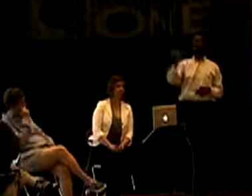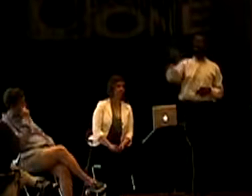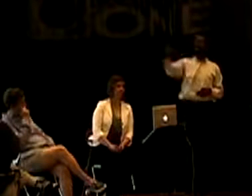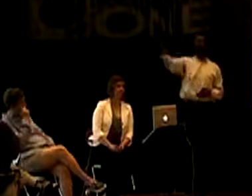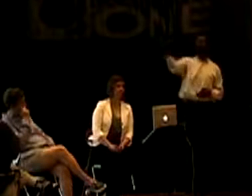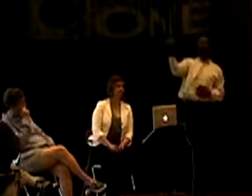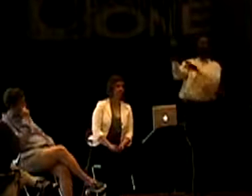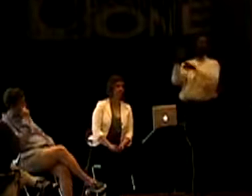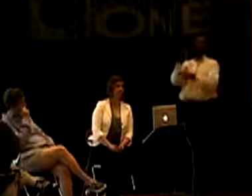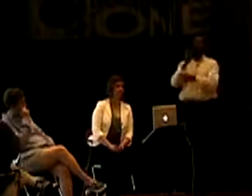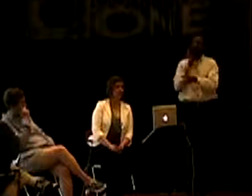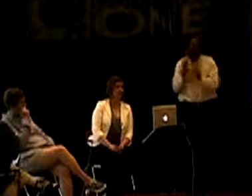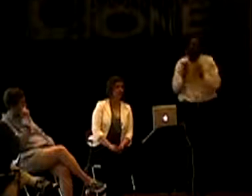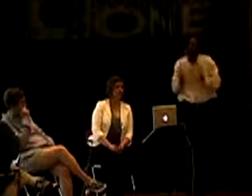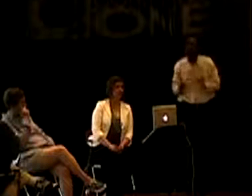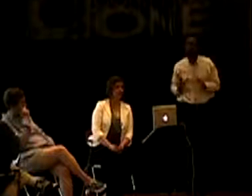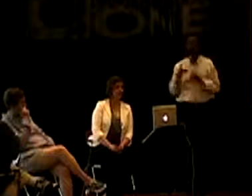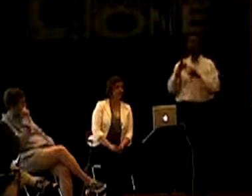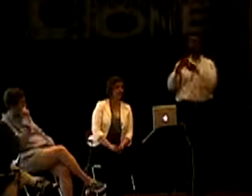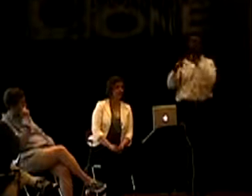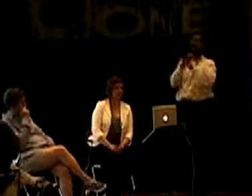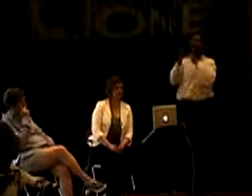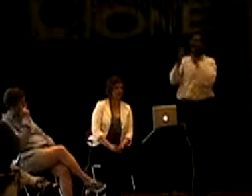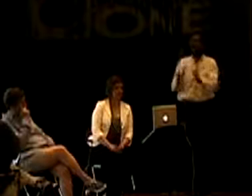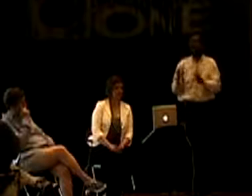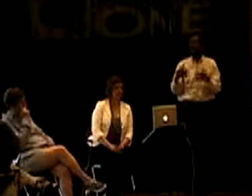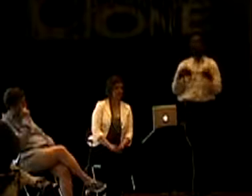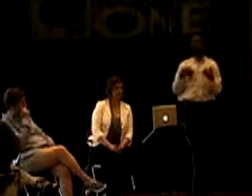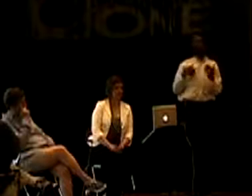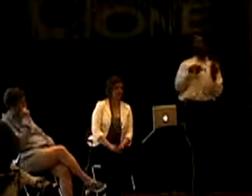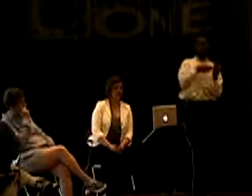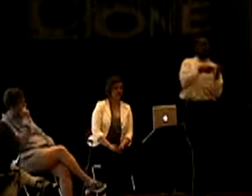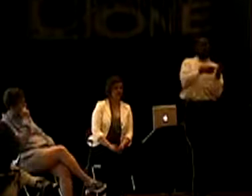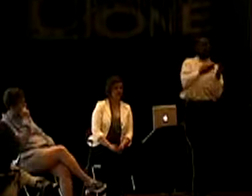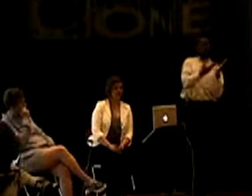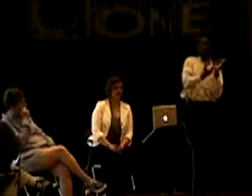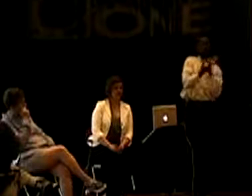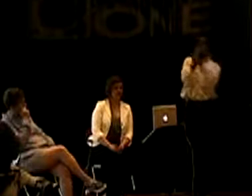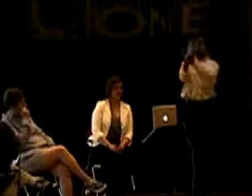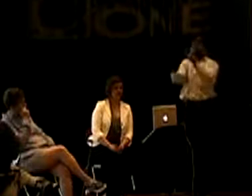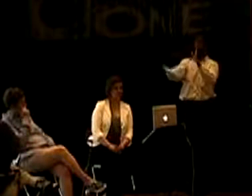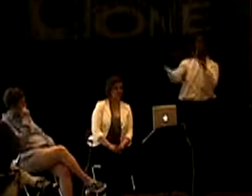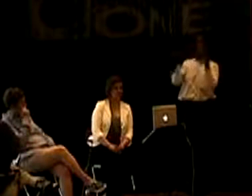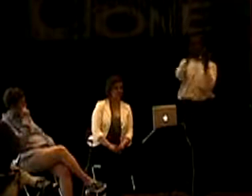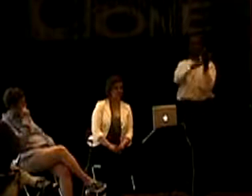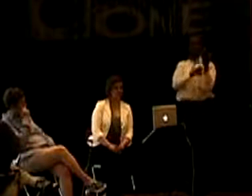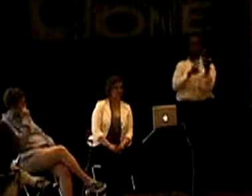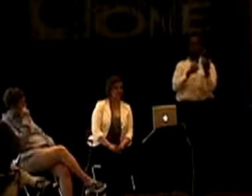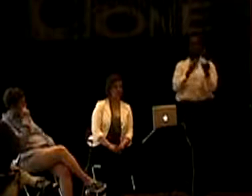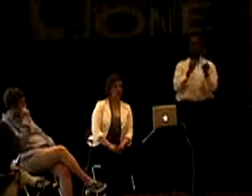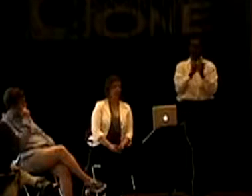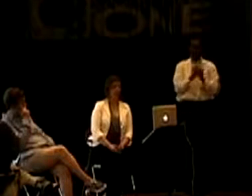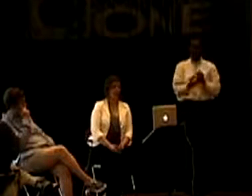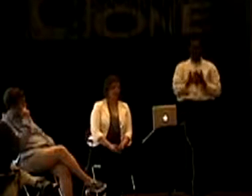that as their characters evolve, as their understanding of their characters evolves, what they're saying also